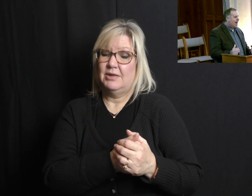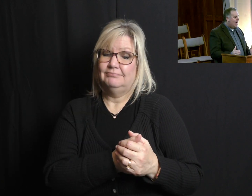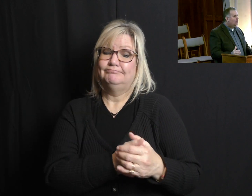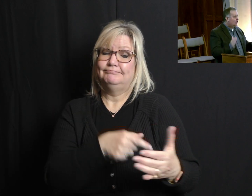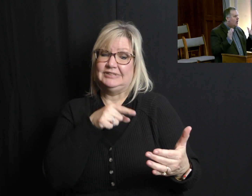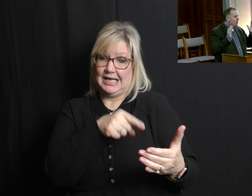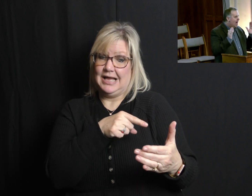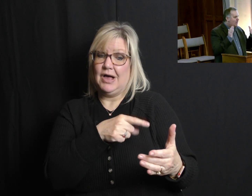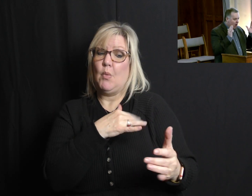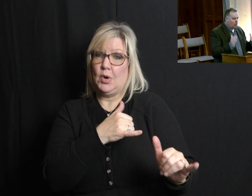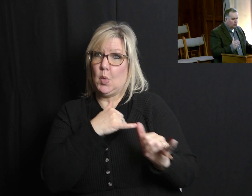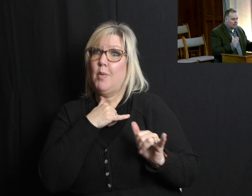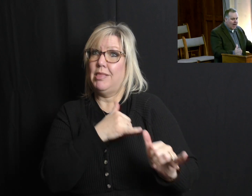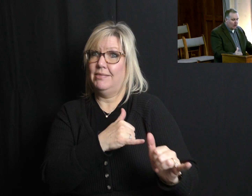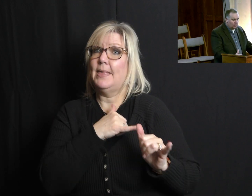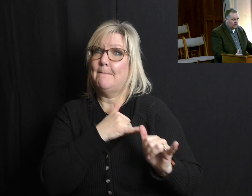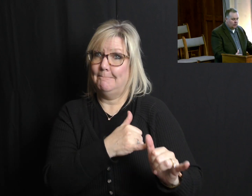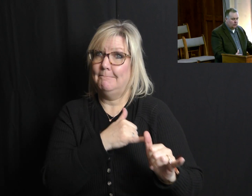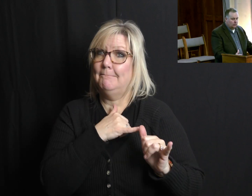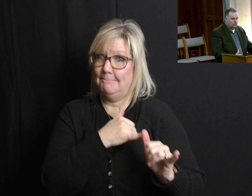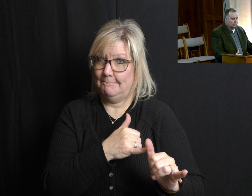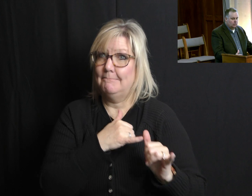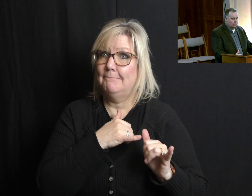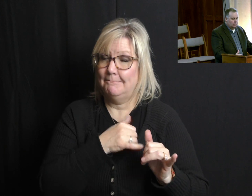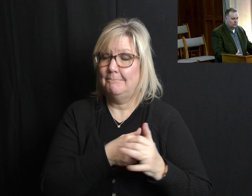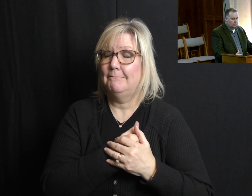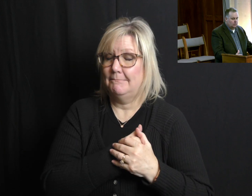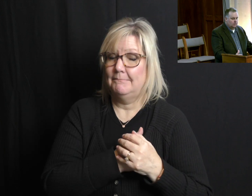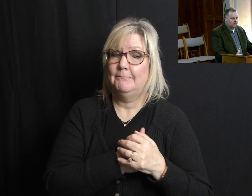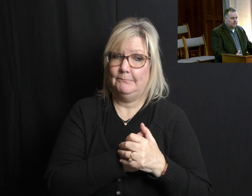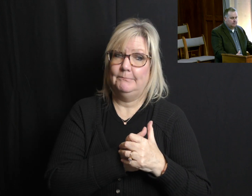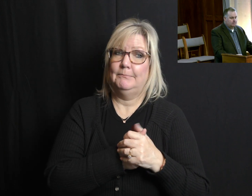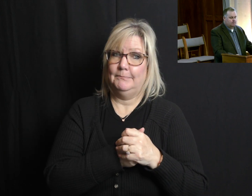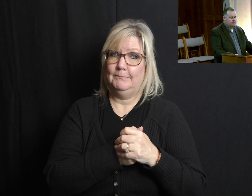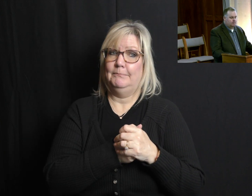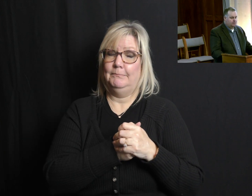own minds or come out of our own mouths.